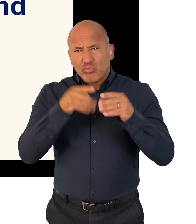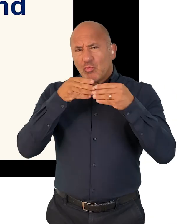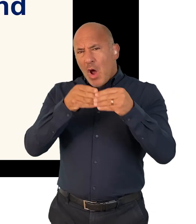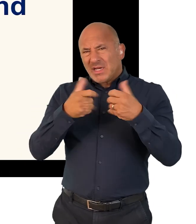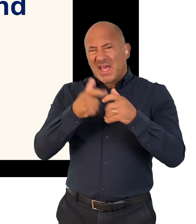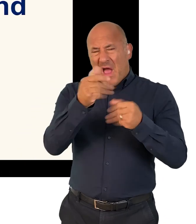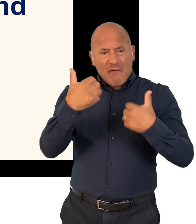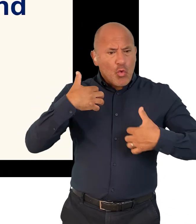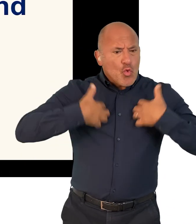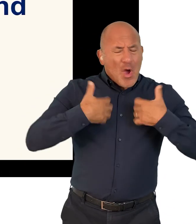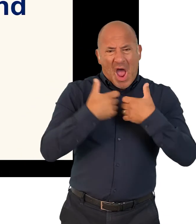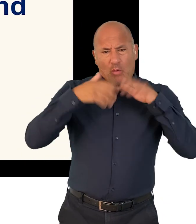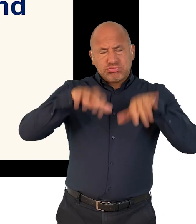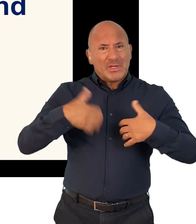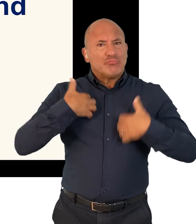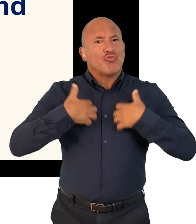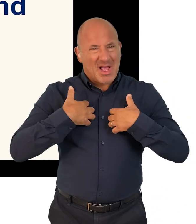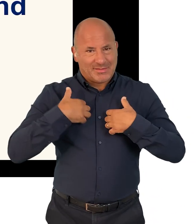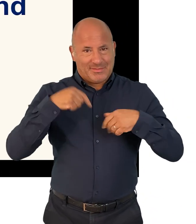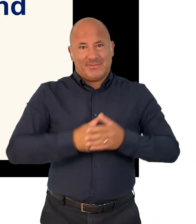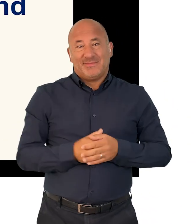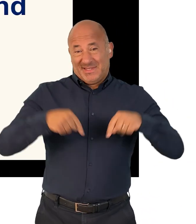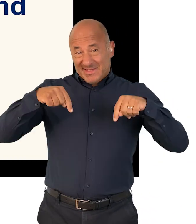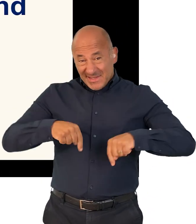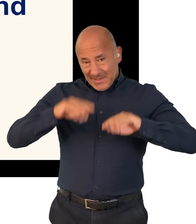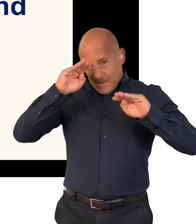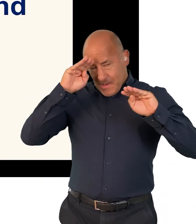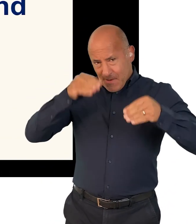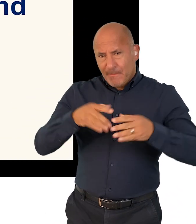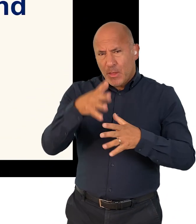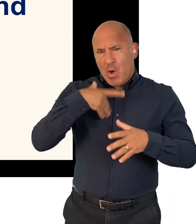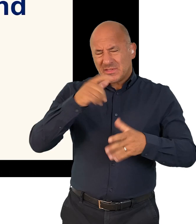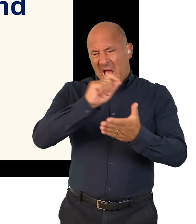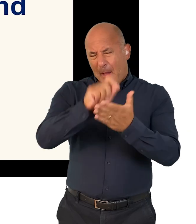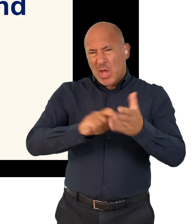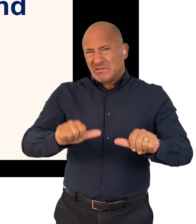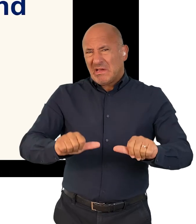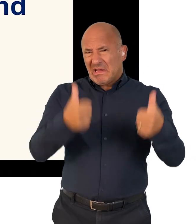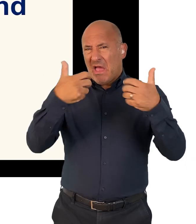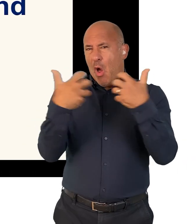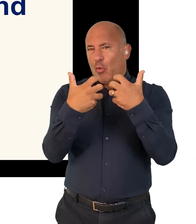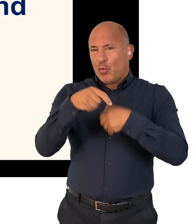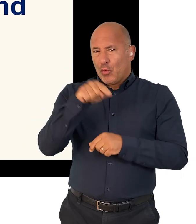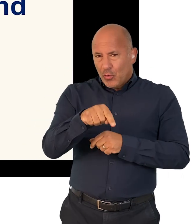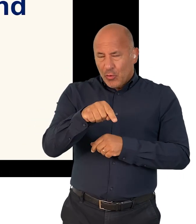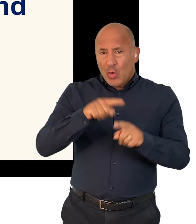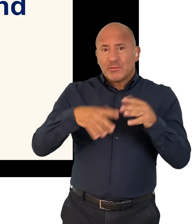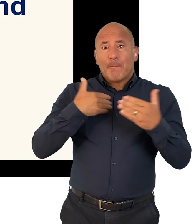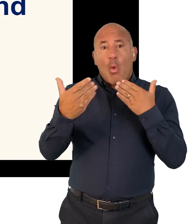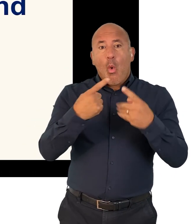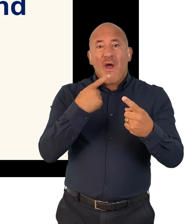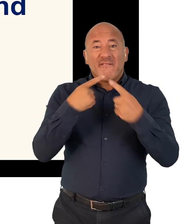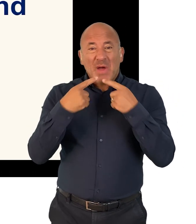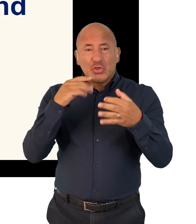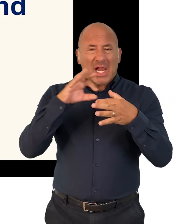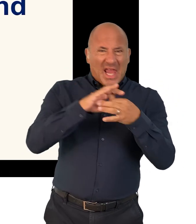on how to complete the expression of interest. This briefing will focus on what is required to create a strong application, and you can find more details